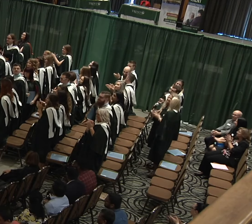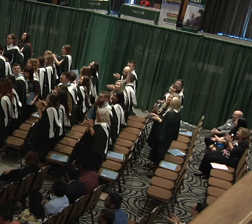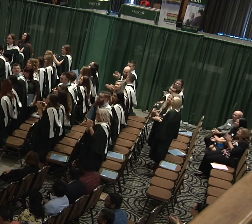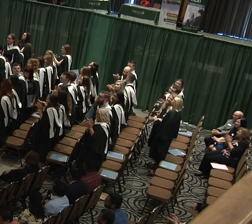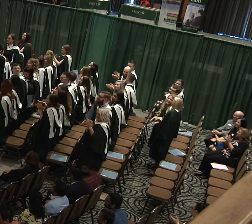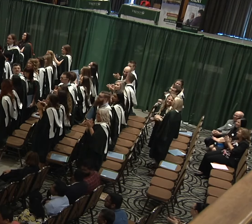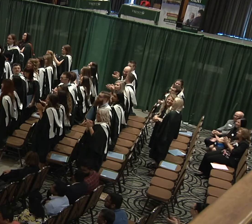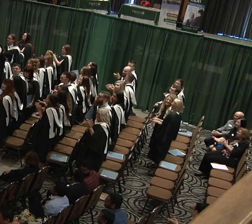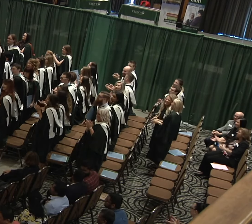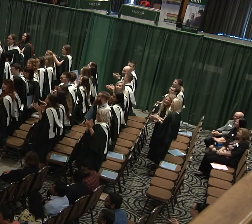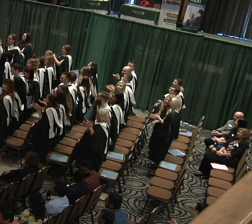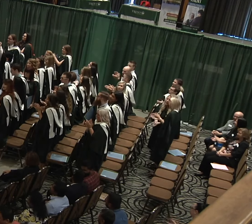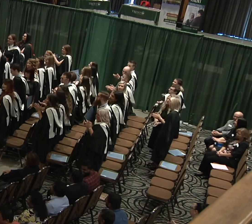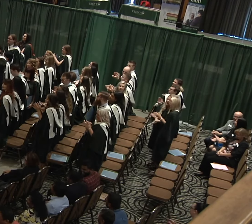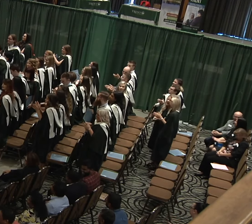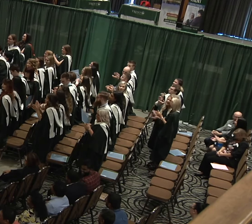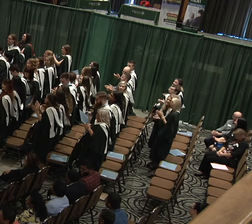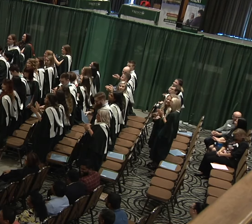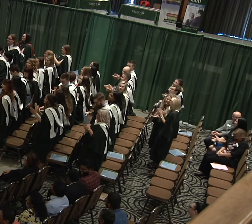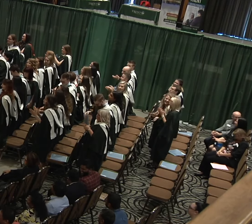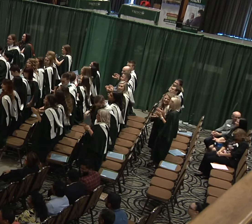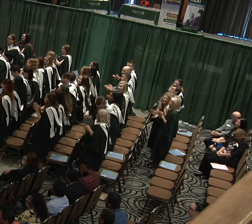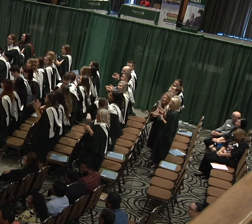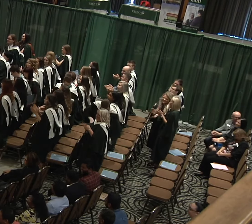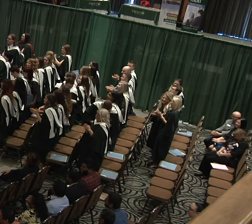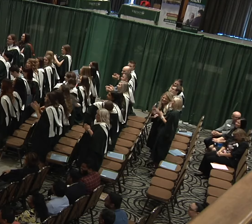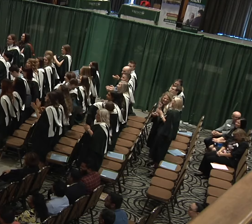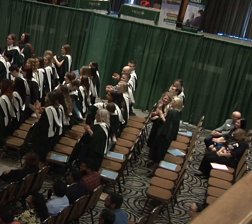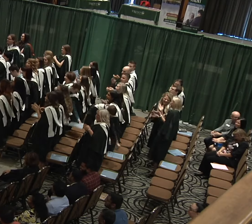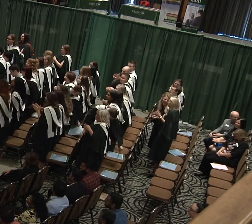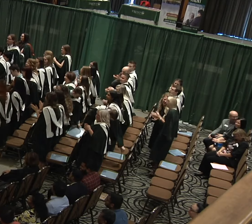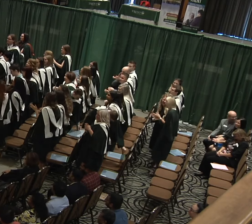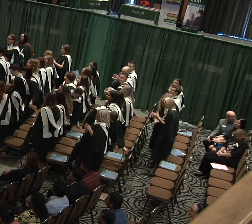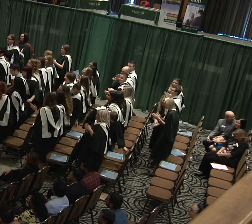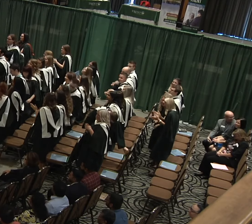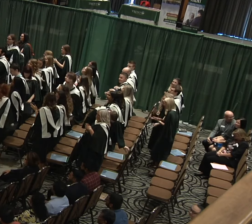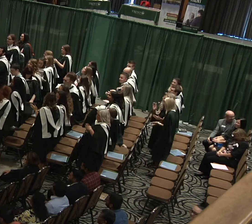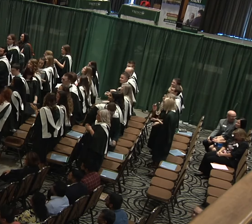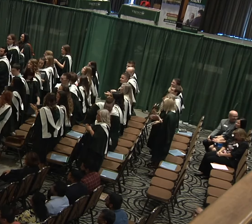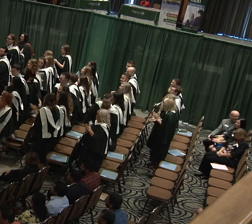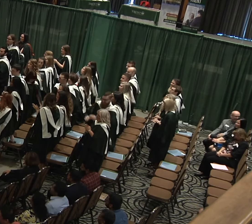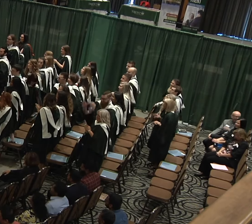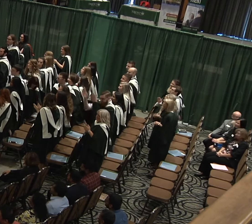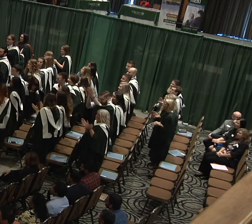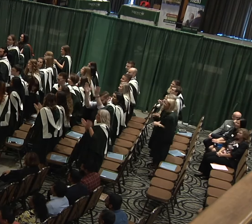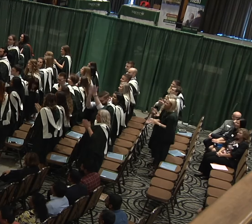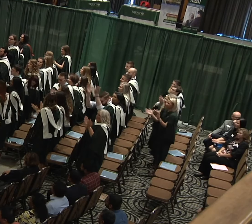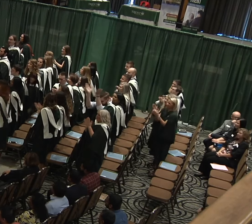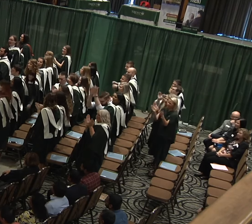I want a louder round of applause, okay? Let's try that again, okay? Shout out.